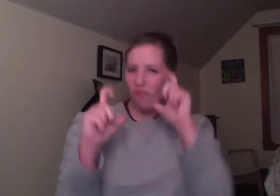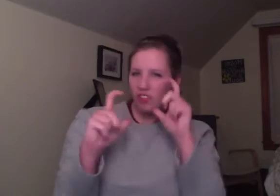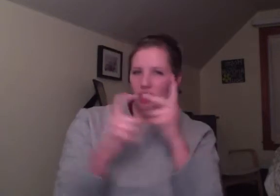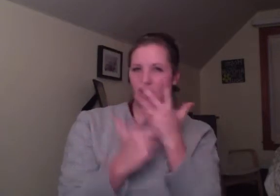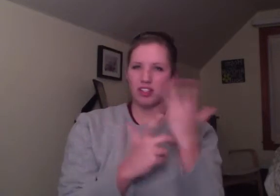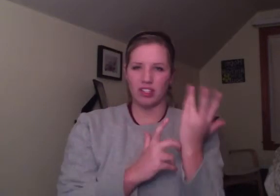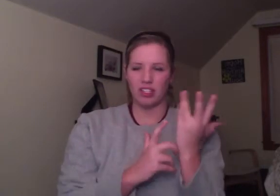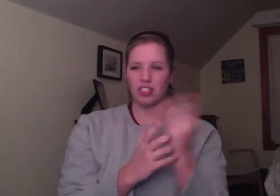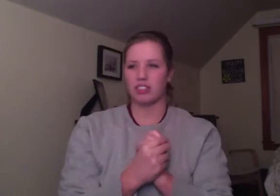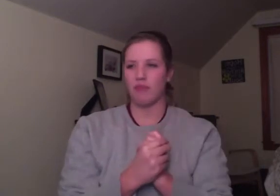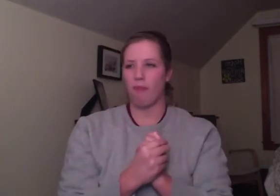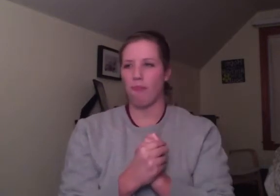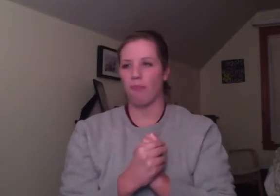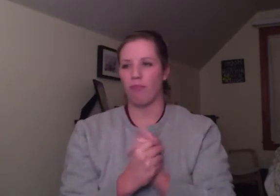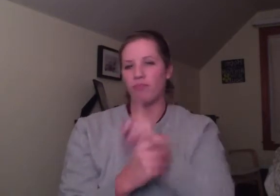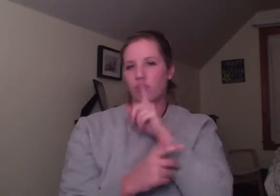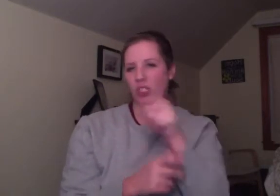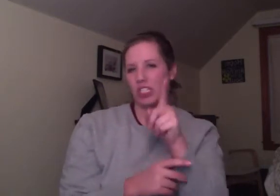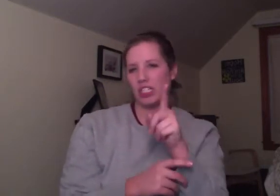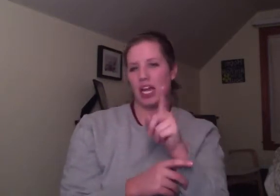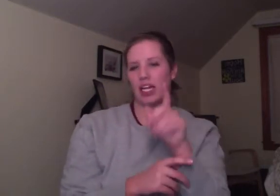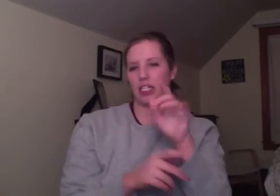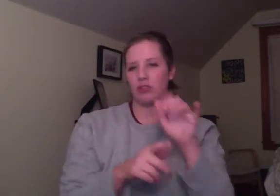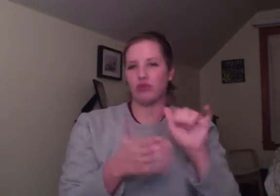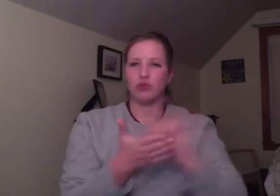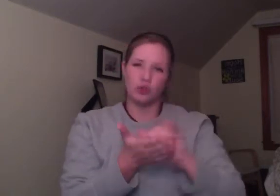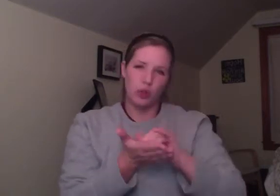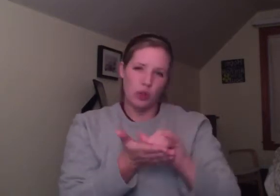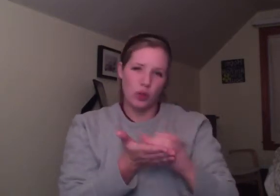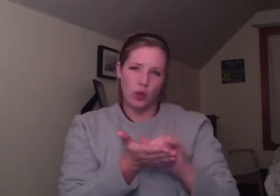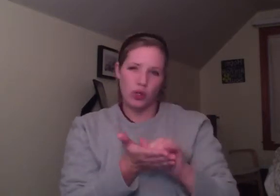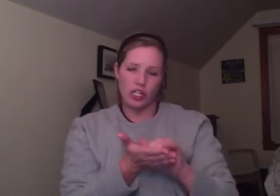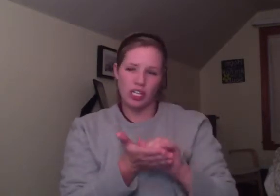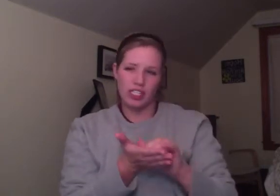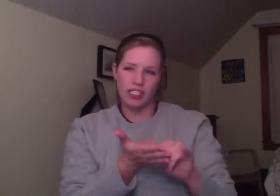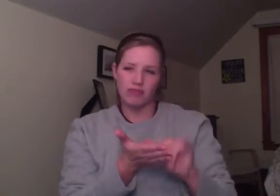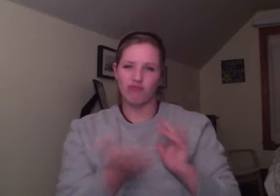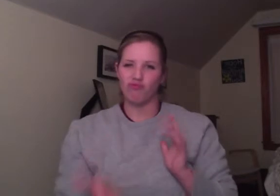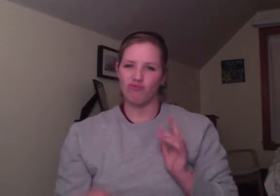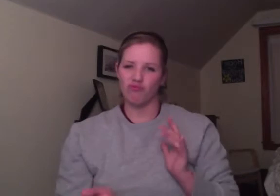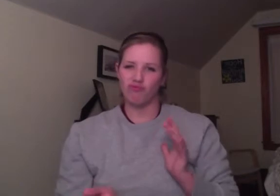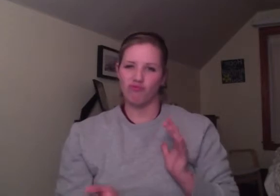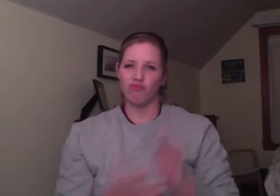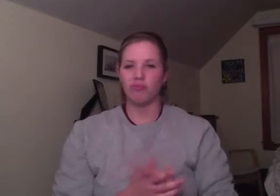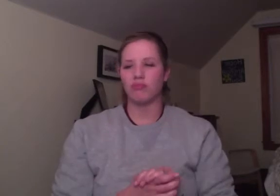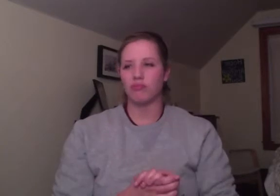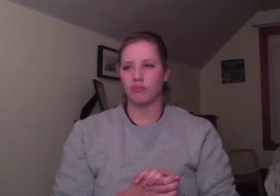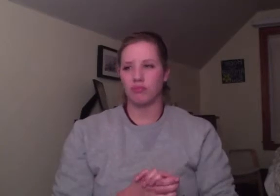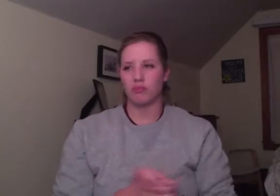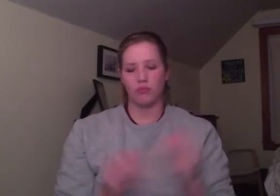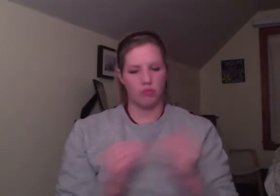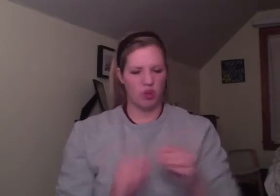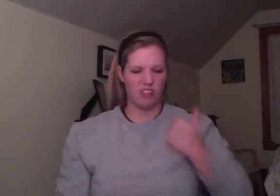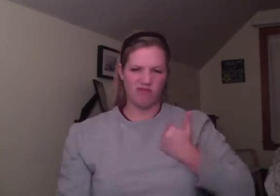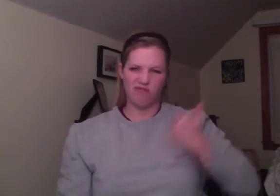vibe of the song is very New York vibe to it, and that's kind of what I wanted to go with that series, just that grungy, dirty, griminess